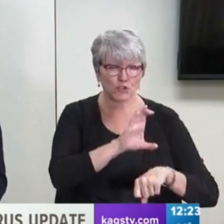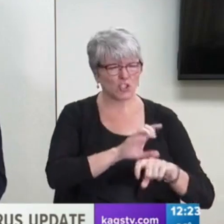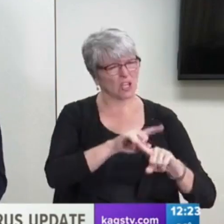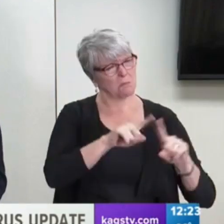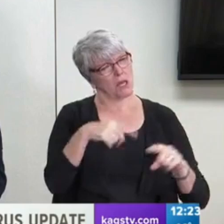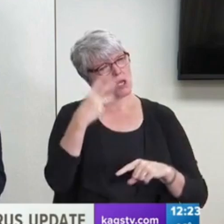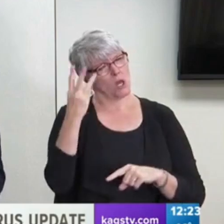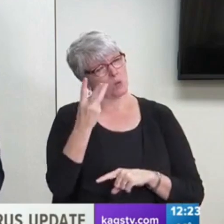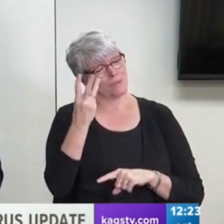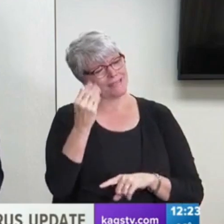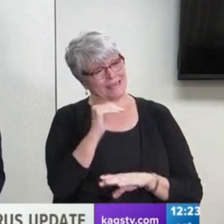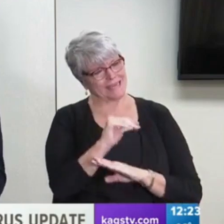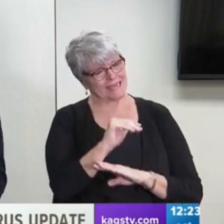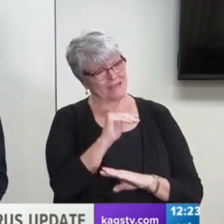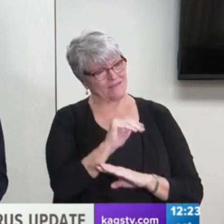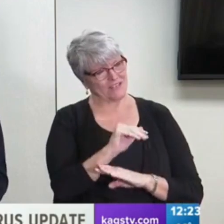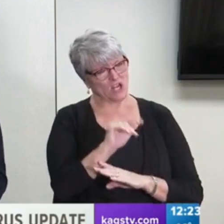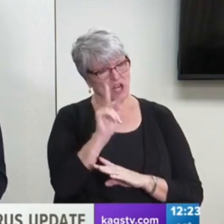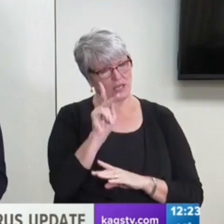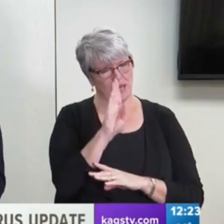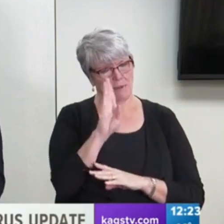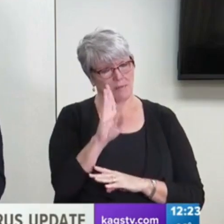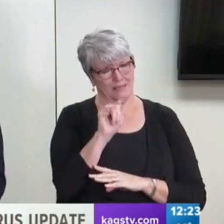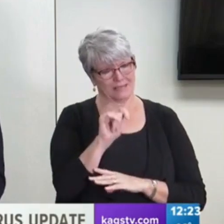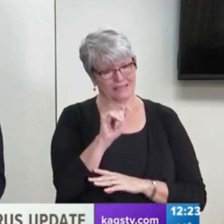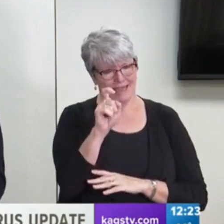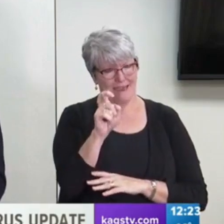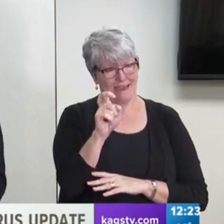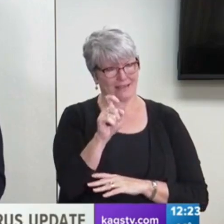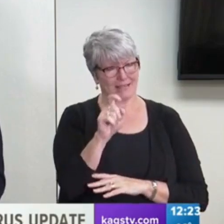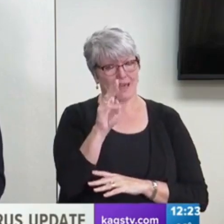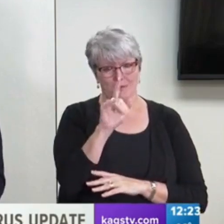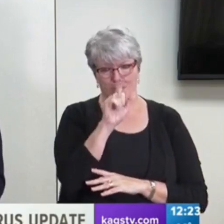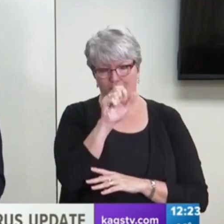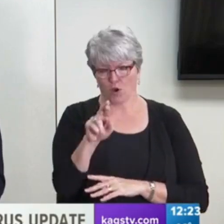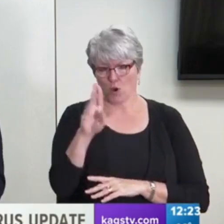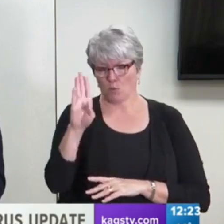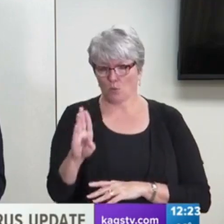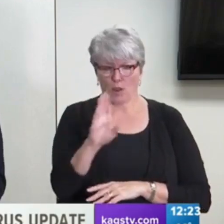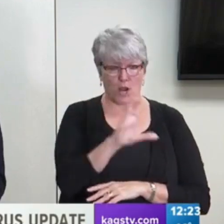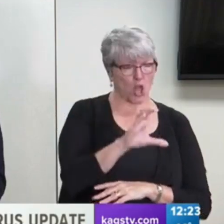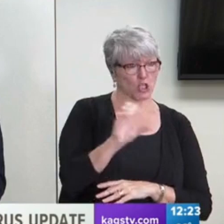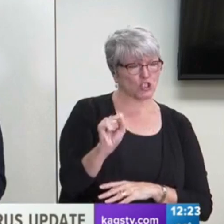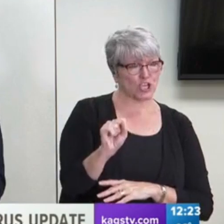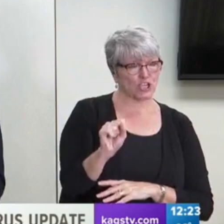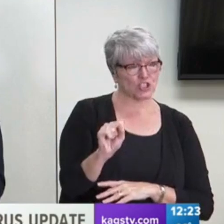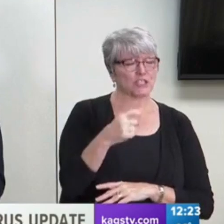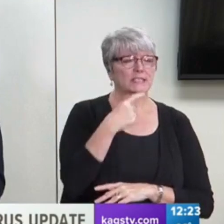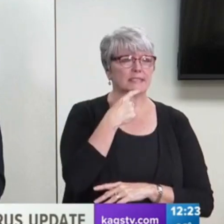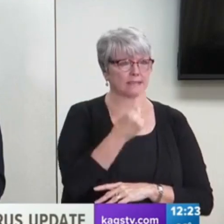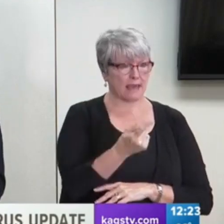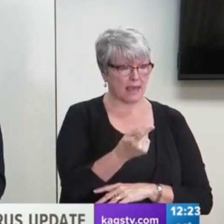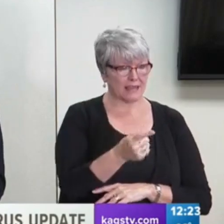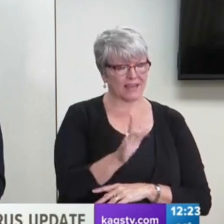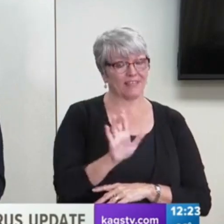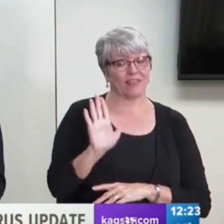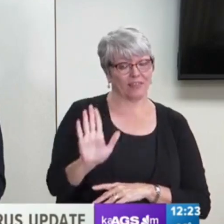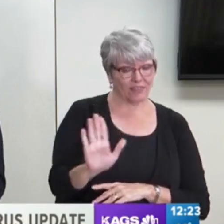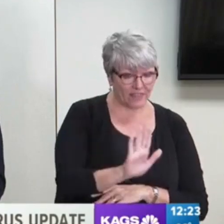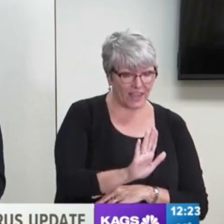on Wednesday evening on KBTX, the mayors of Bryan and College Station said that